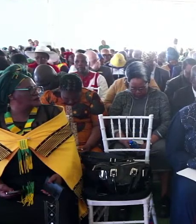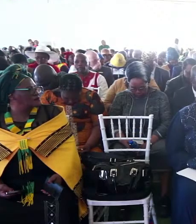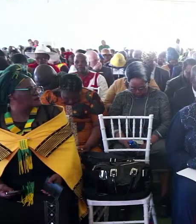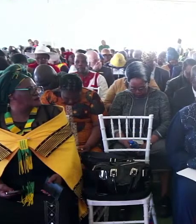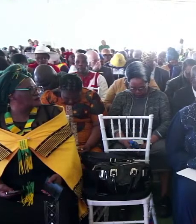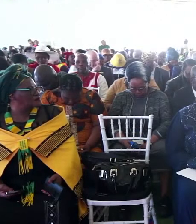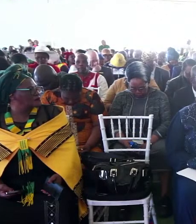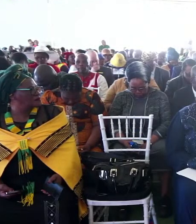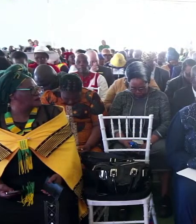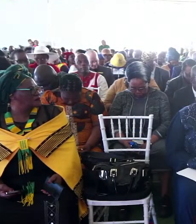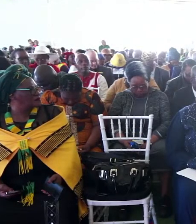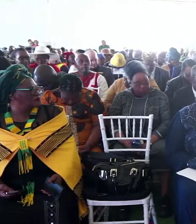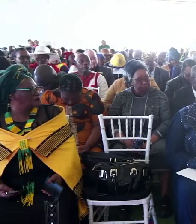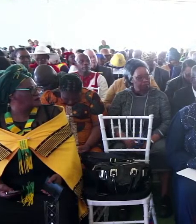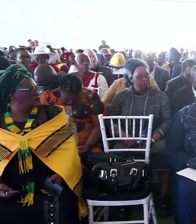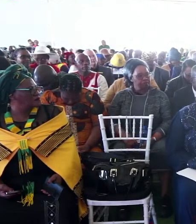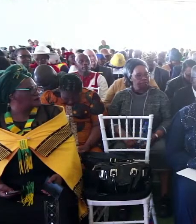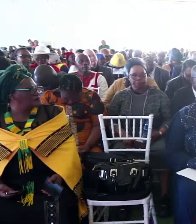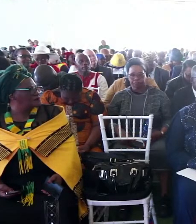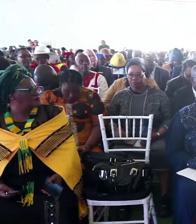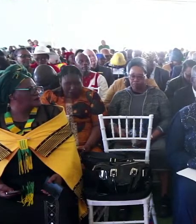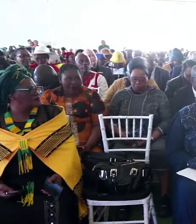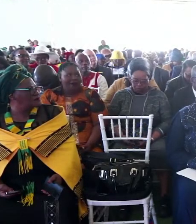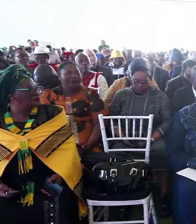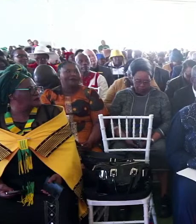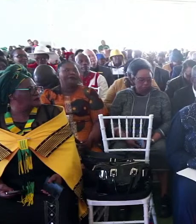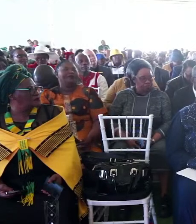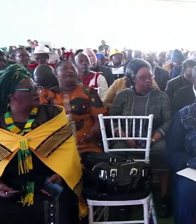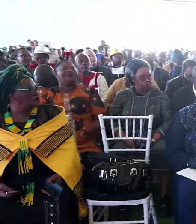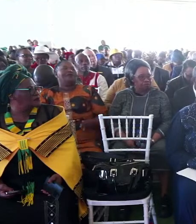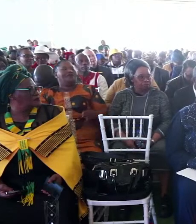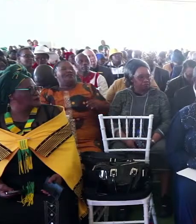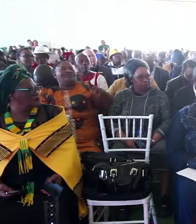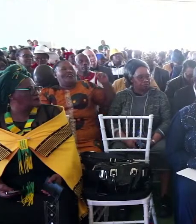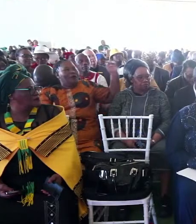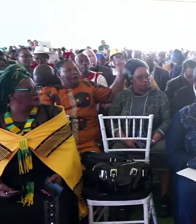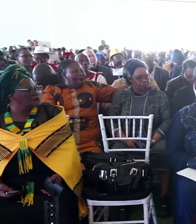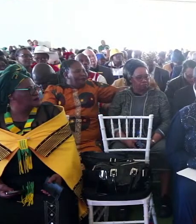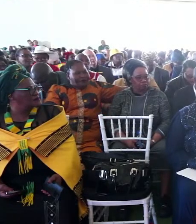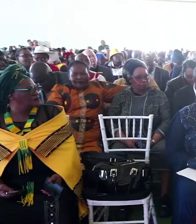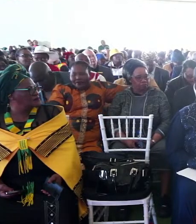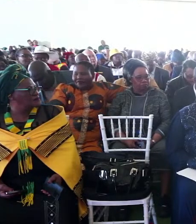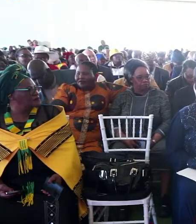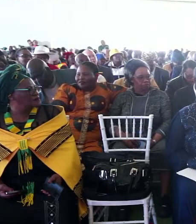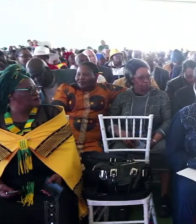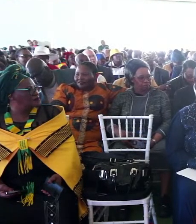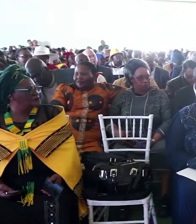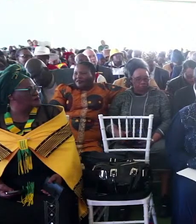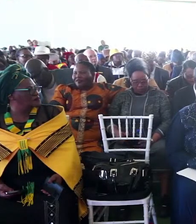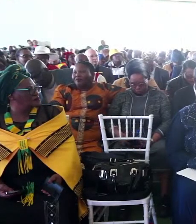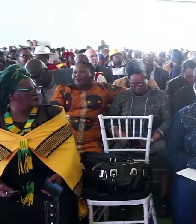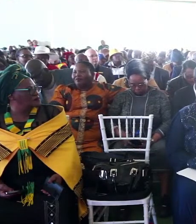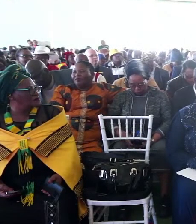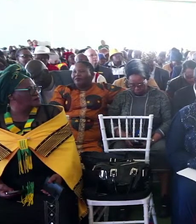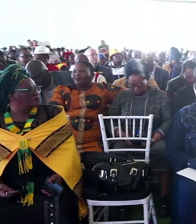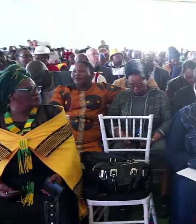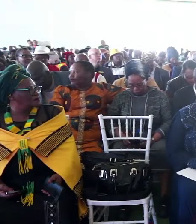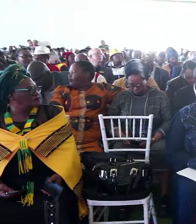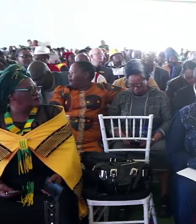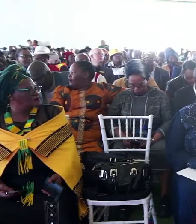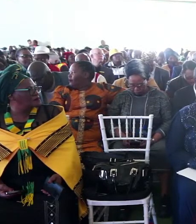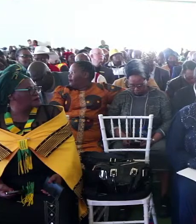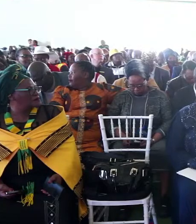laa ndlela yenziwayo ithiywe ngomfundisi uNcaca because he is the friend of the Bhisho